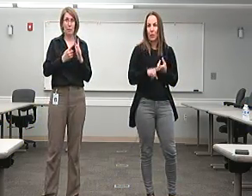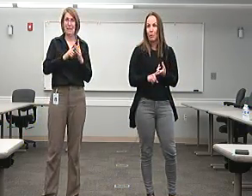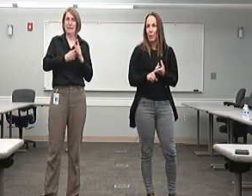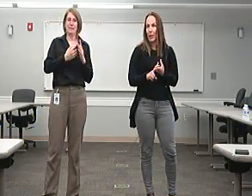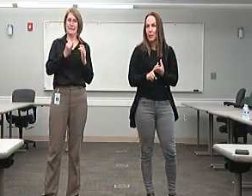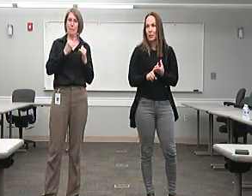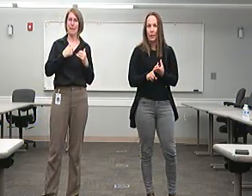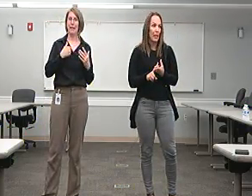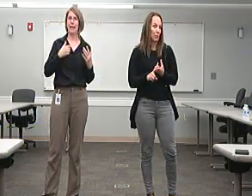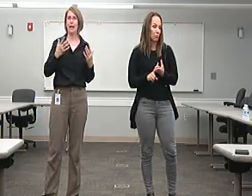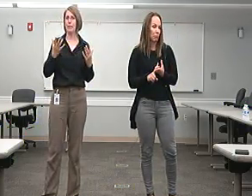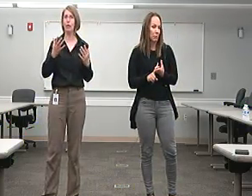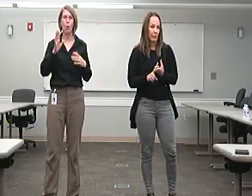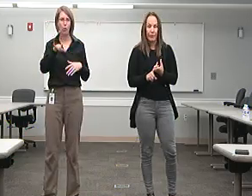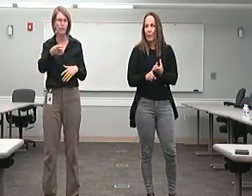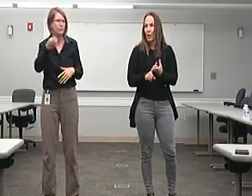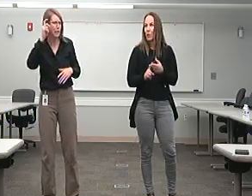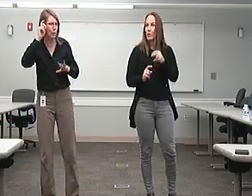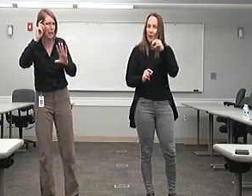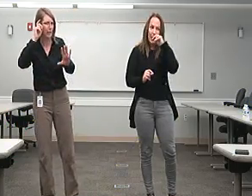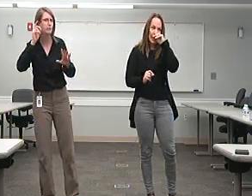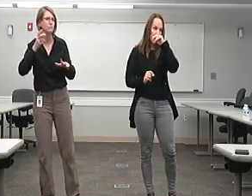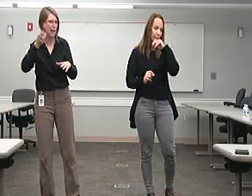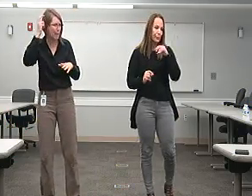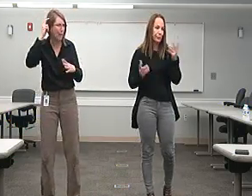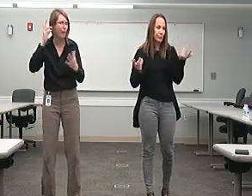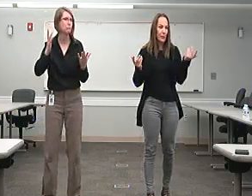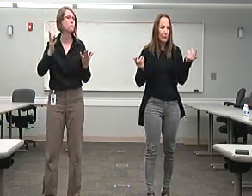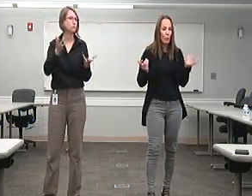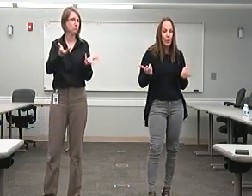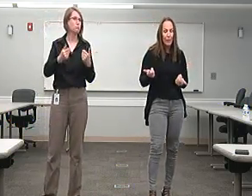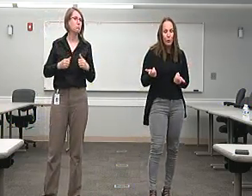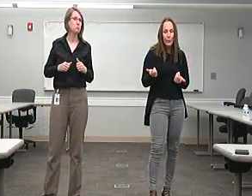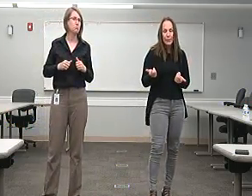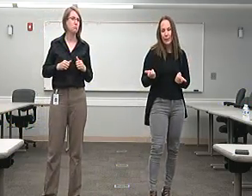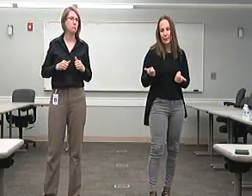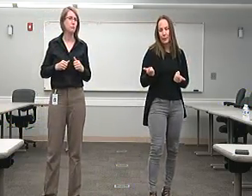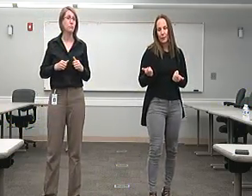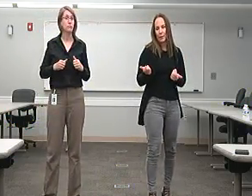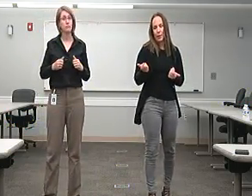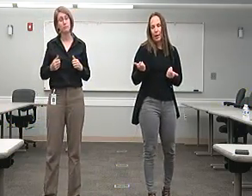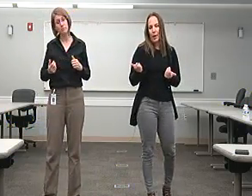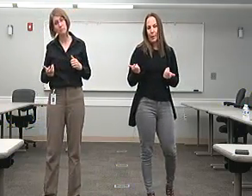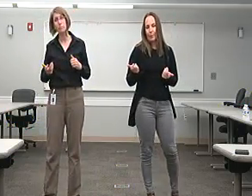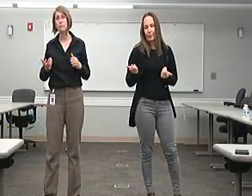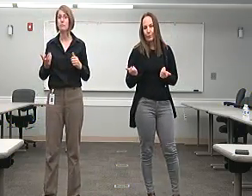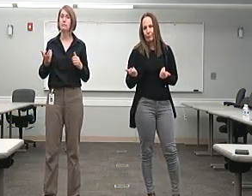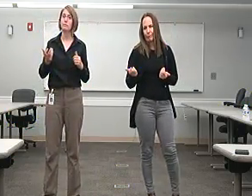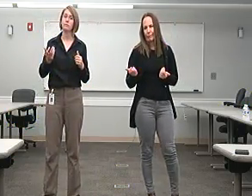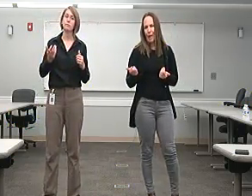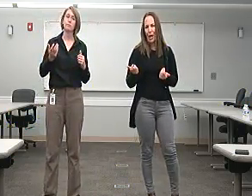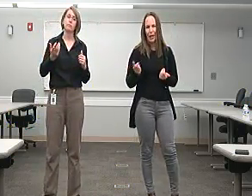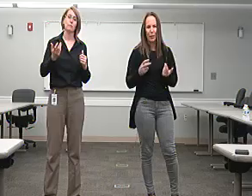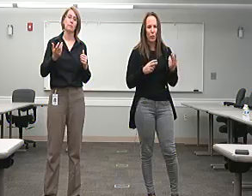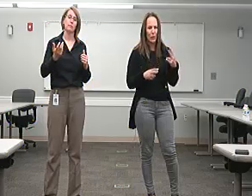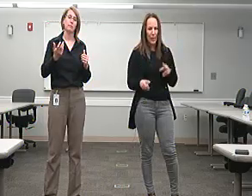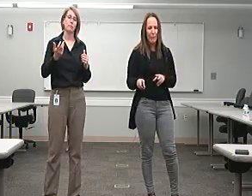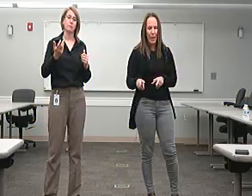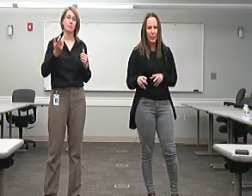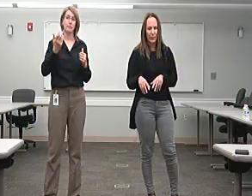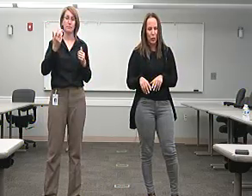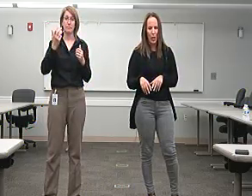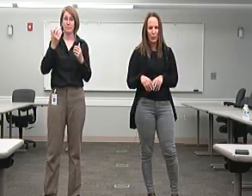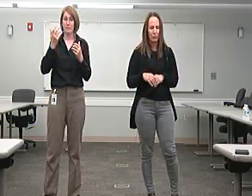Leah and go from there. And for whatever reason, I looked at my deaf child and